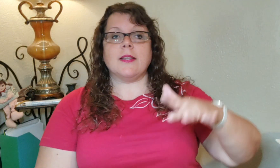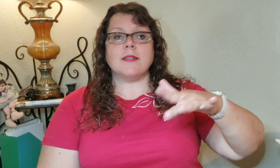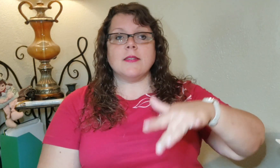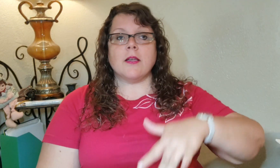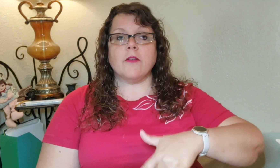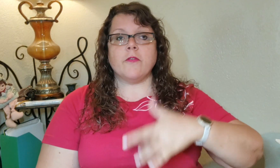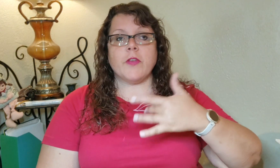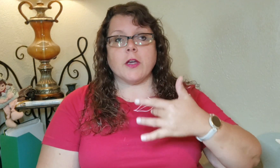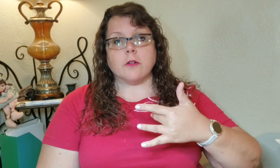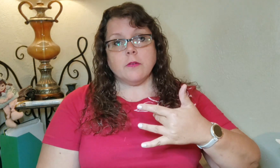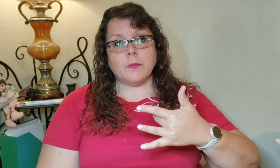it's feel.